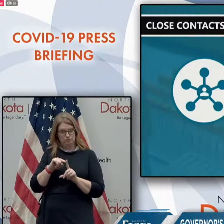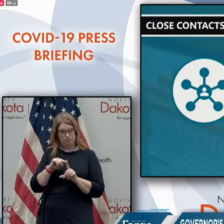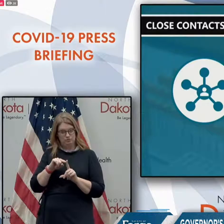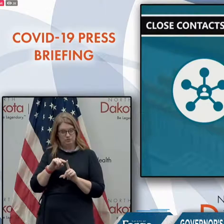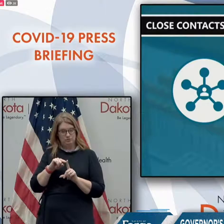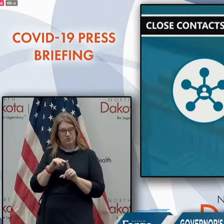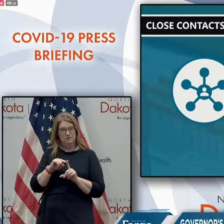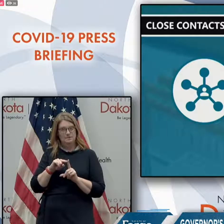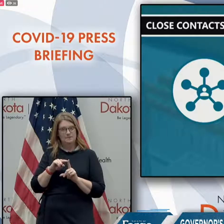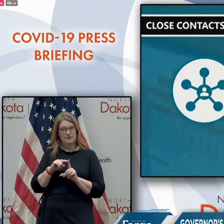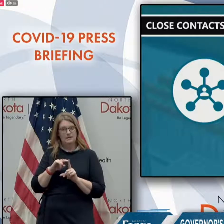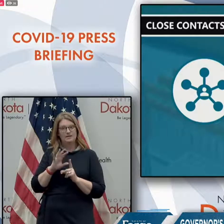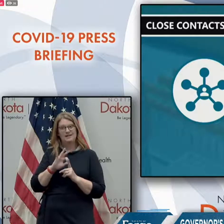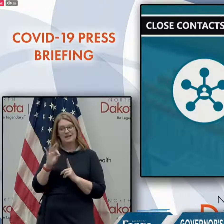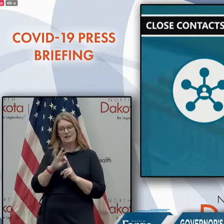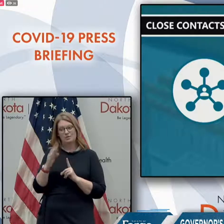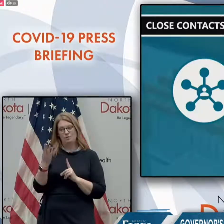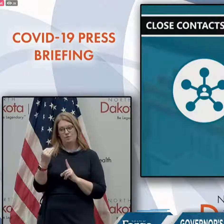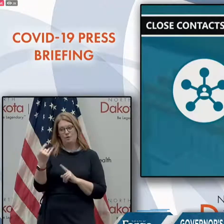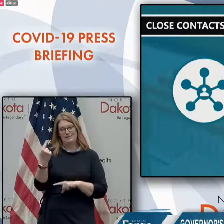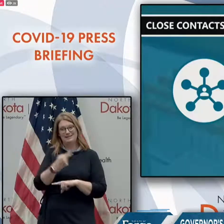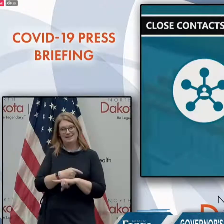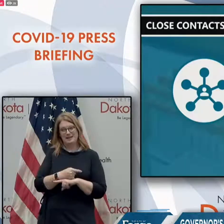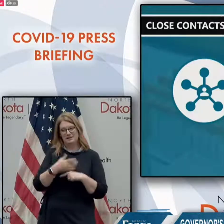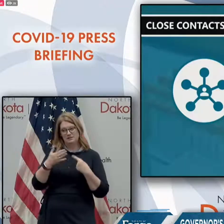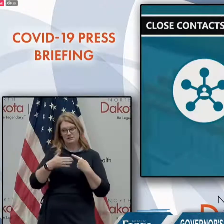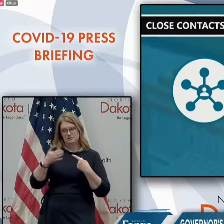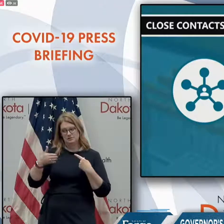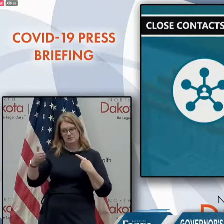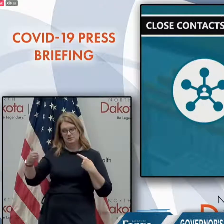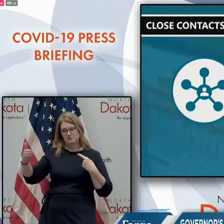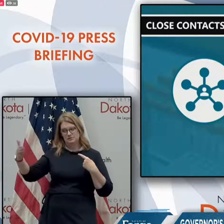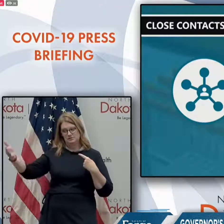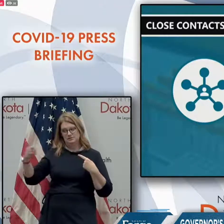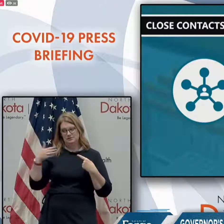positive. And then you count out 14 days after that.